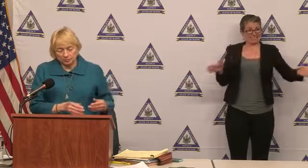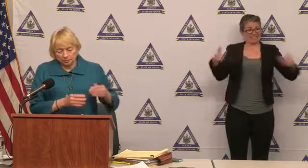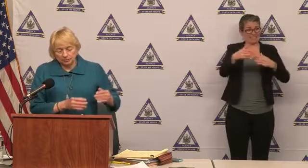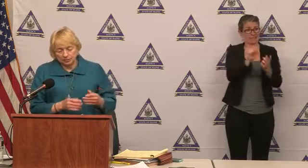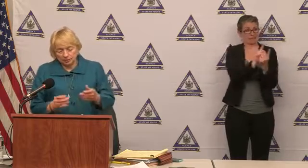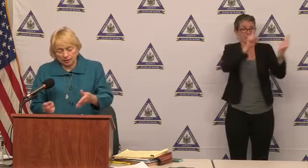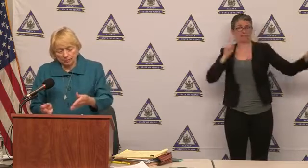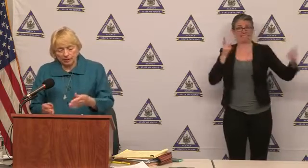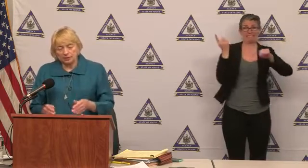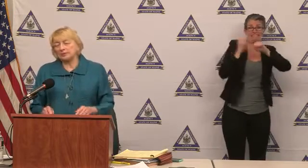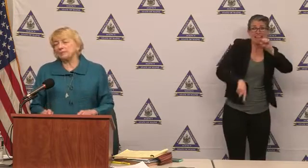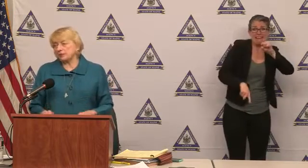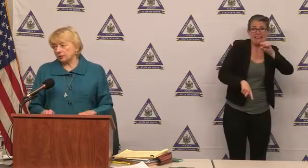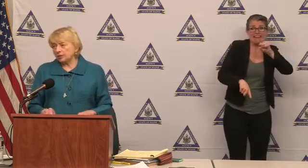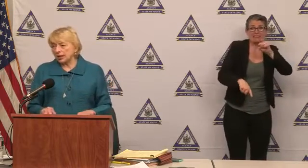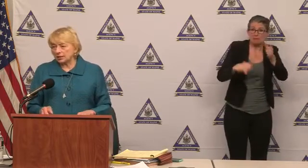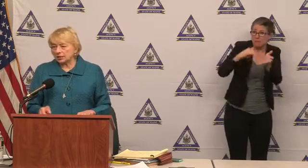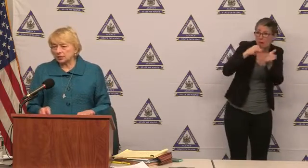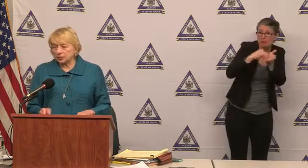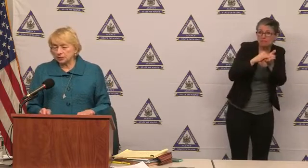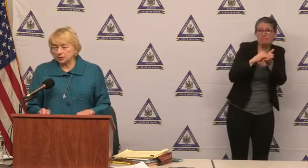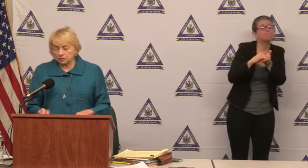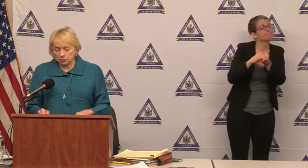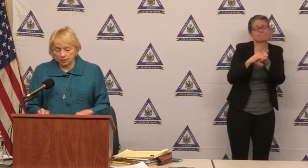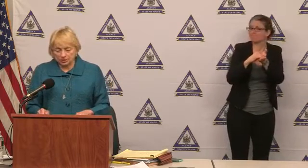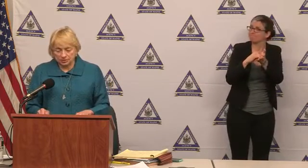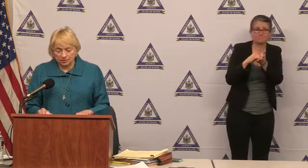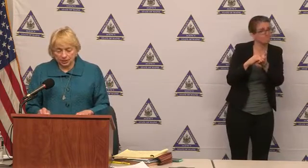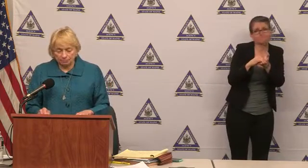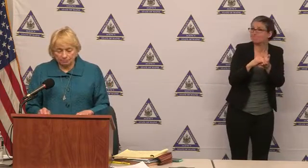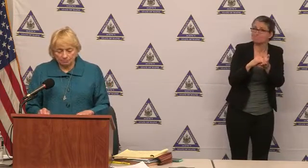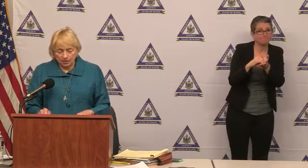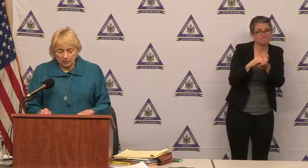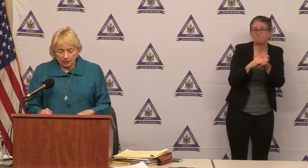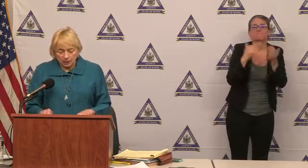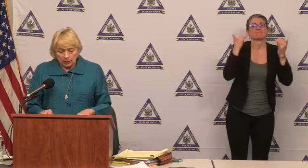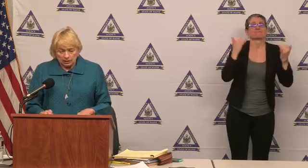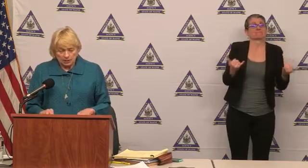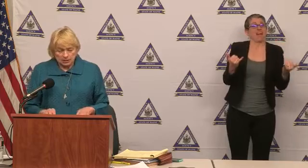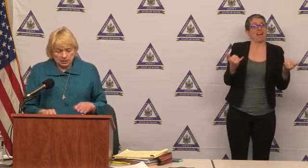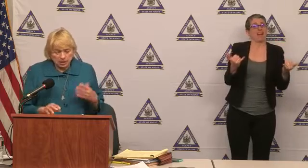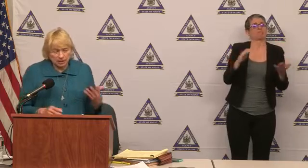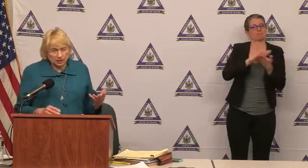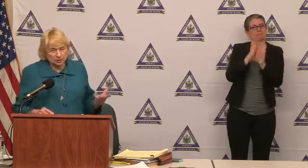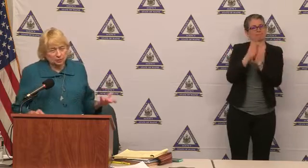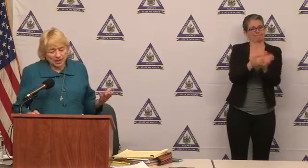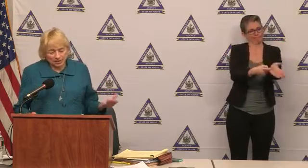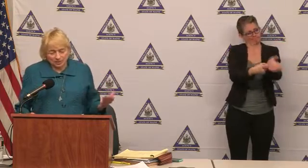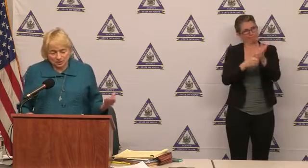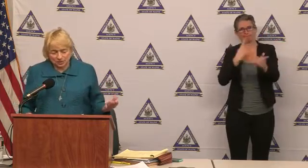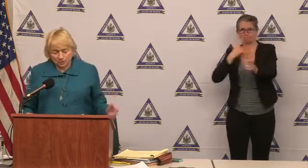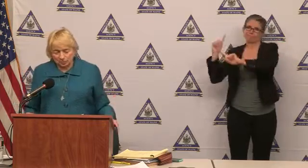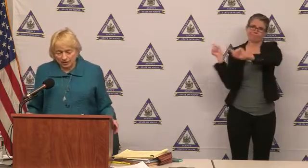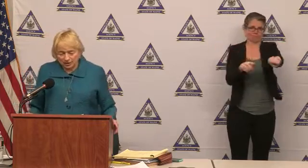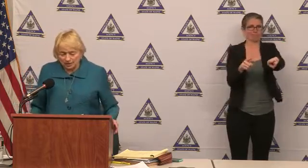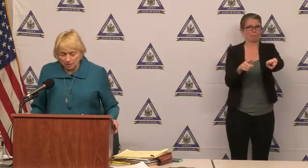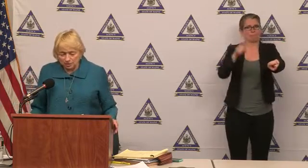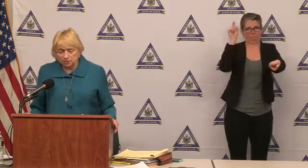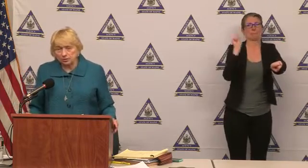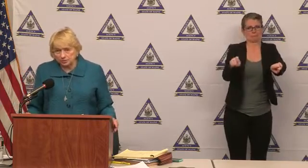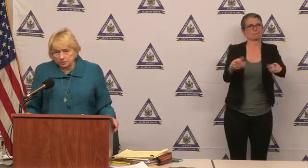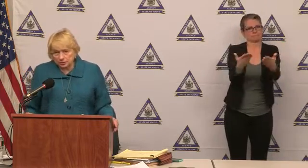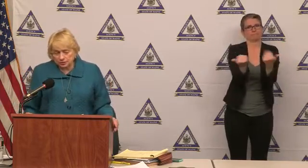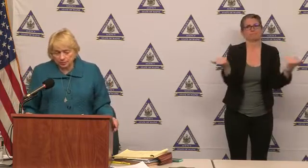had previously recommended for non-essential businesses across the state. This does not include entities that provide